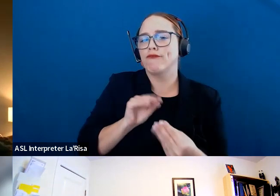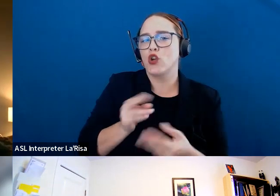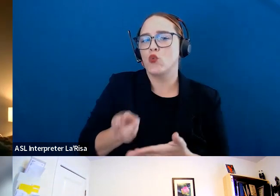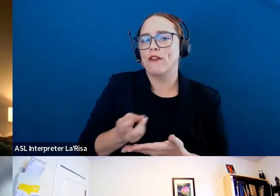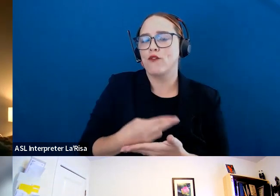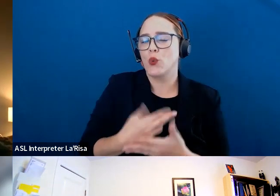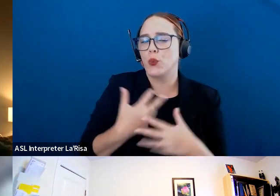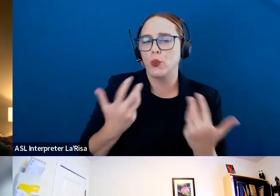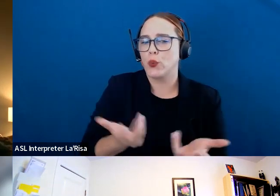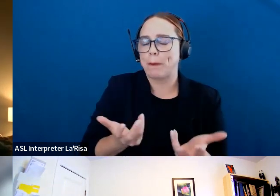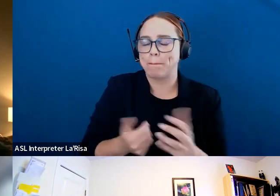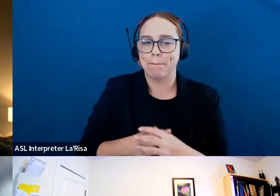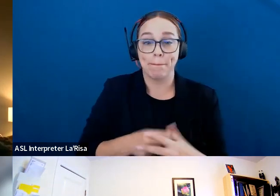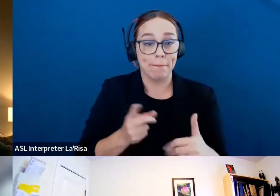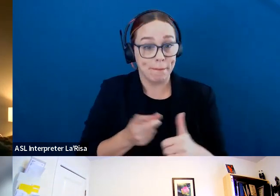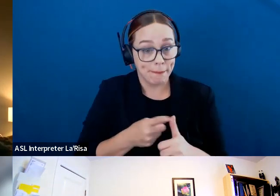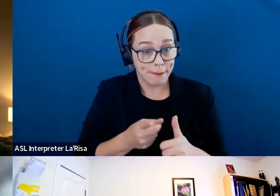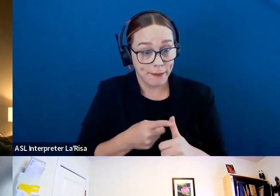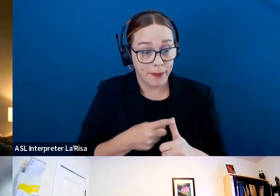parts. The first part is